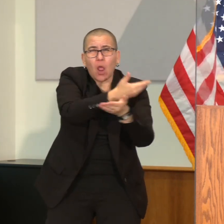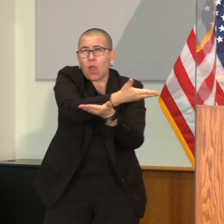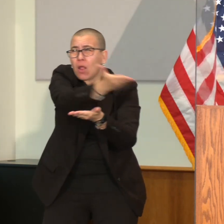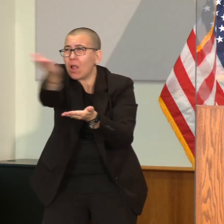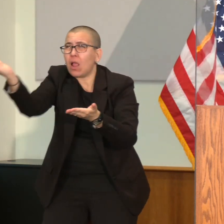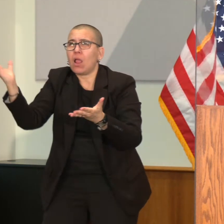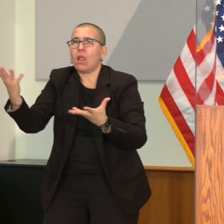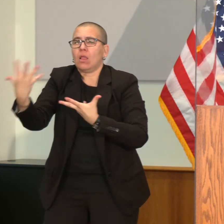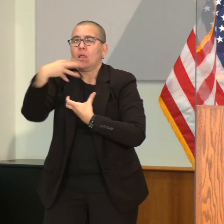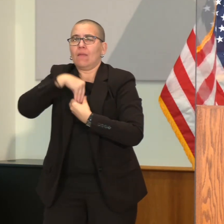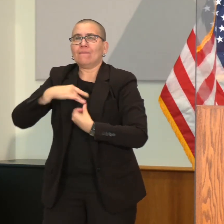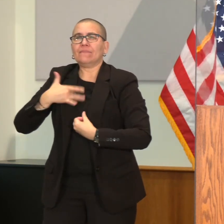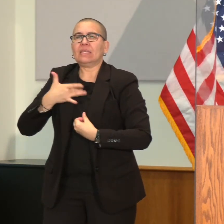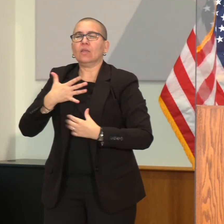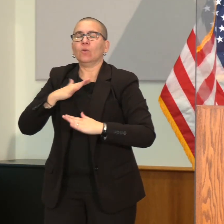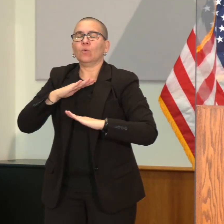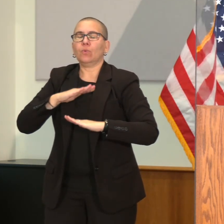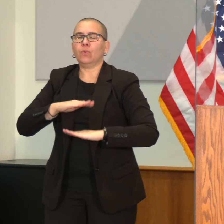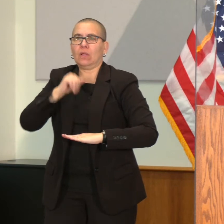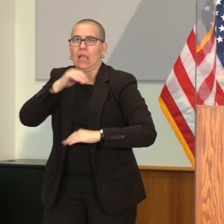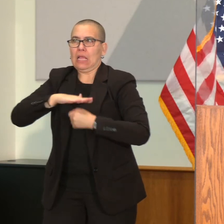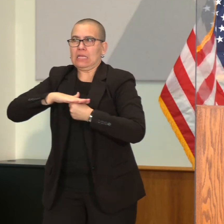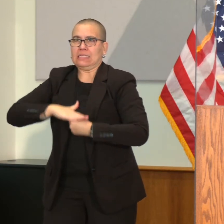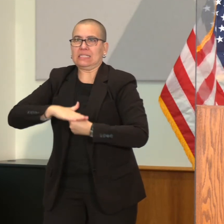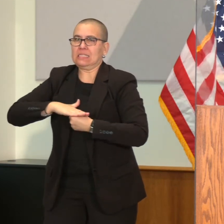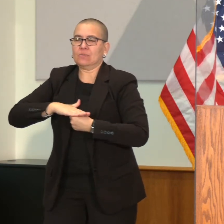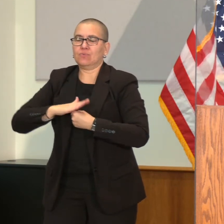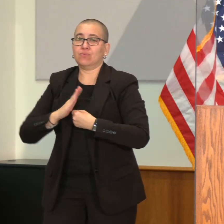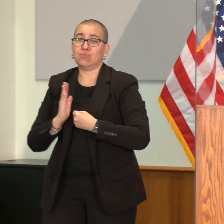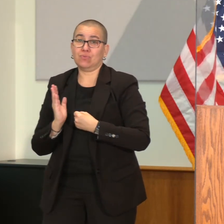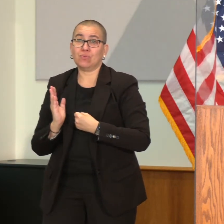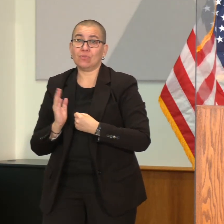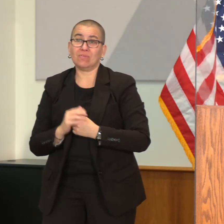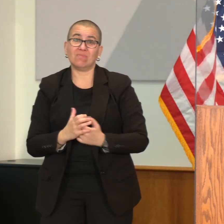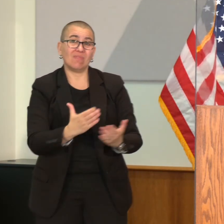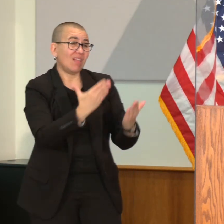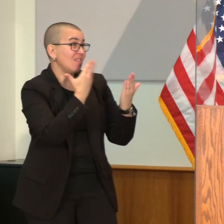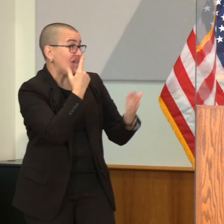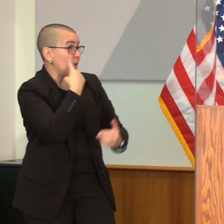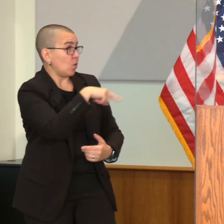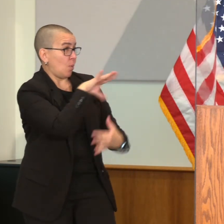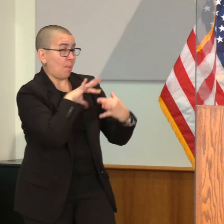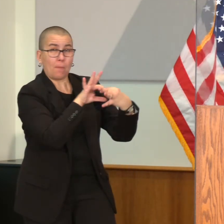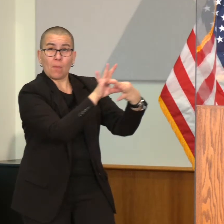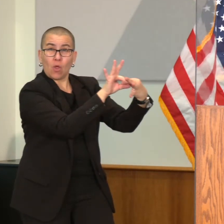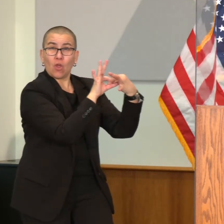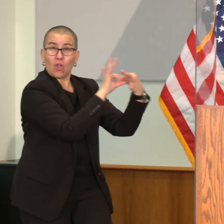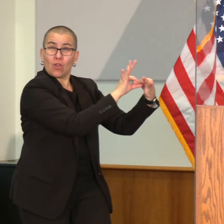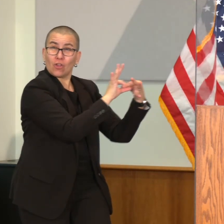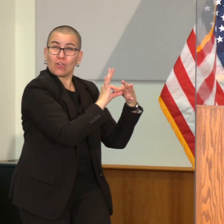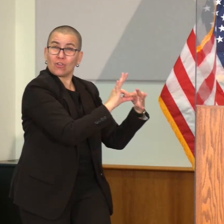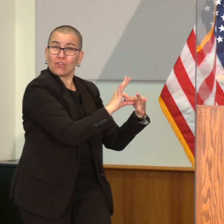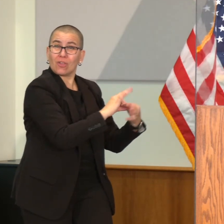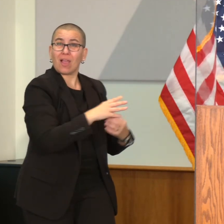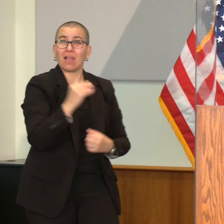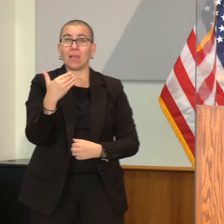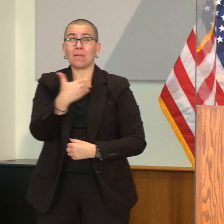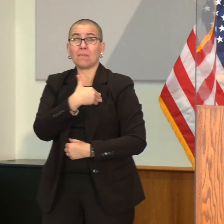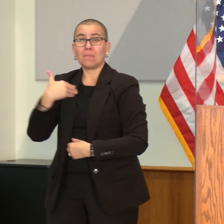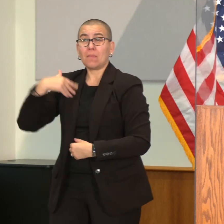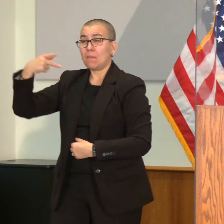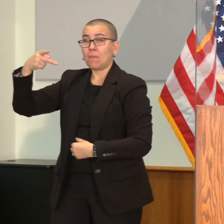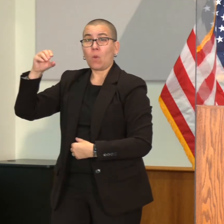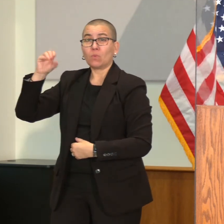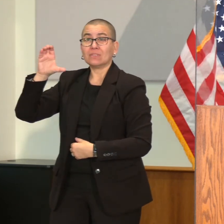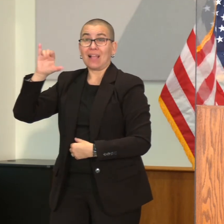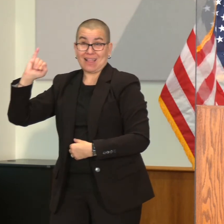I am so grateful to our partners in the House, and particularly the members of the People of Color and Indigenous